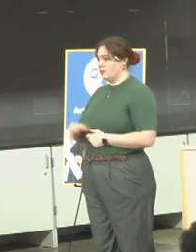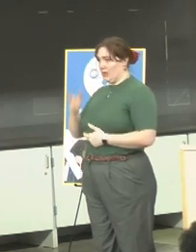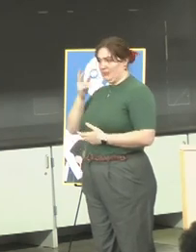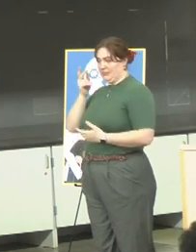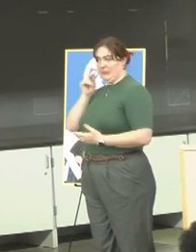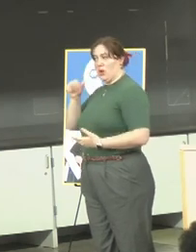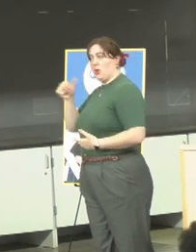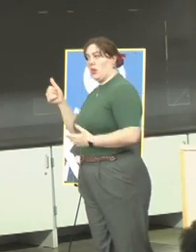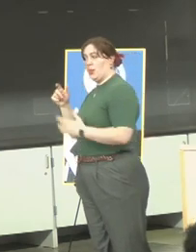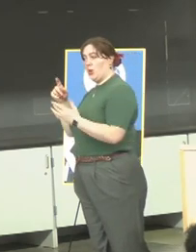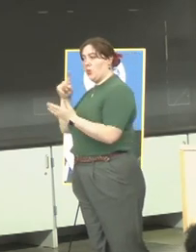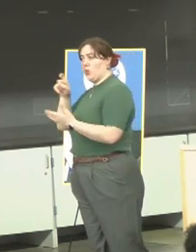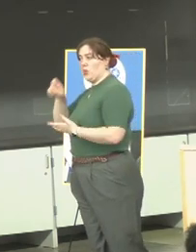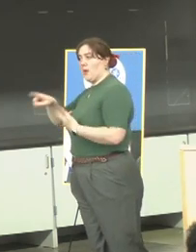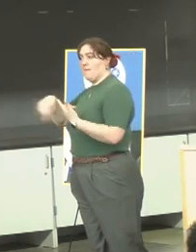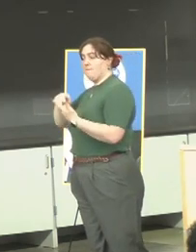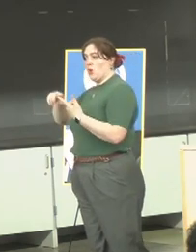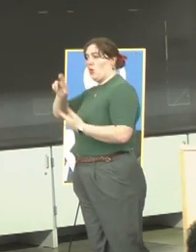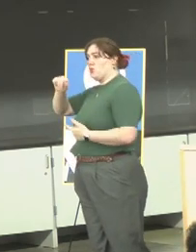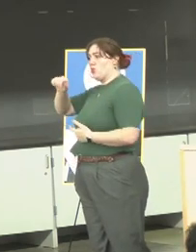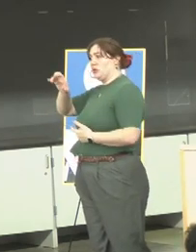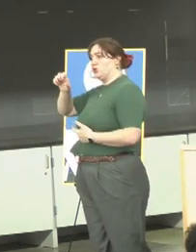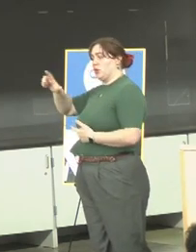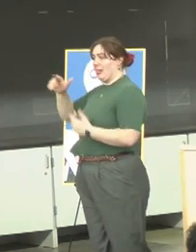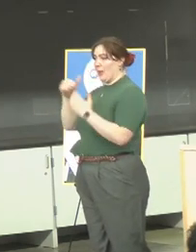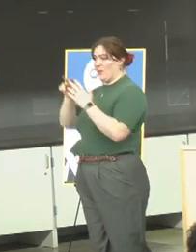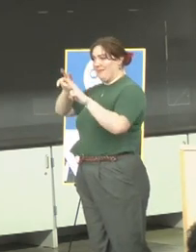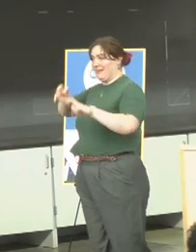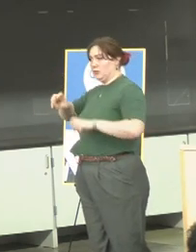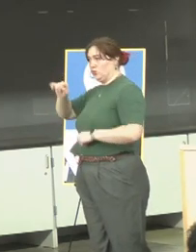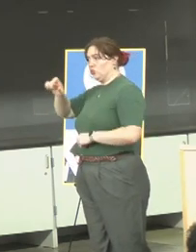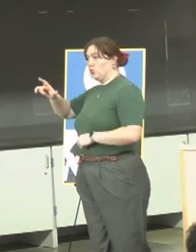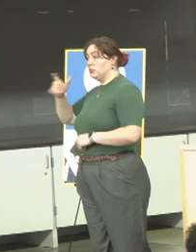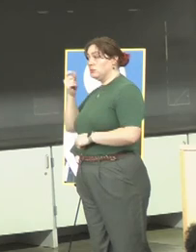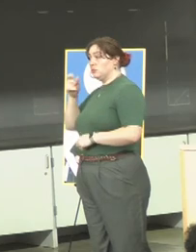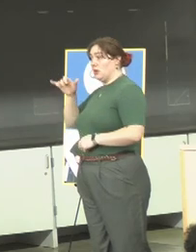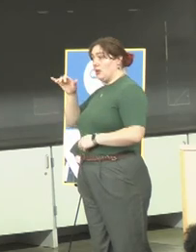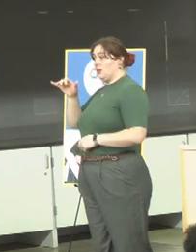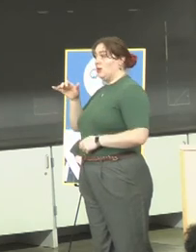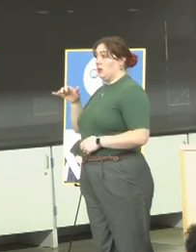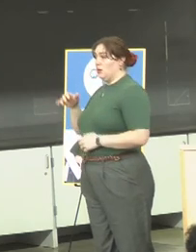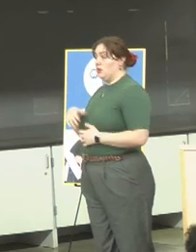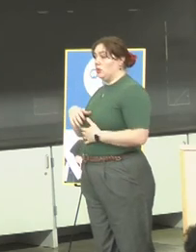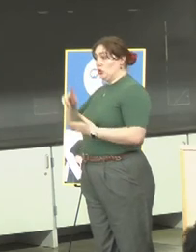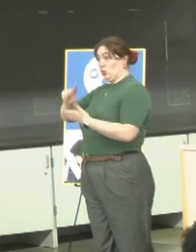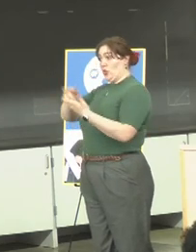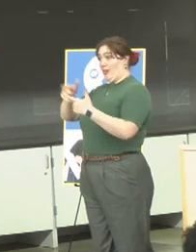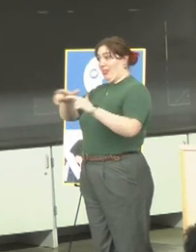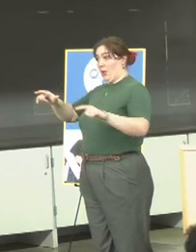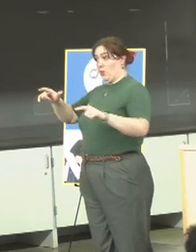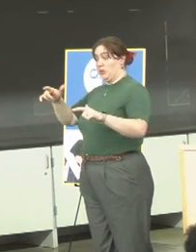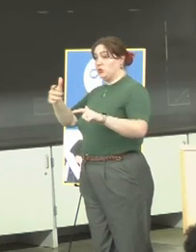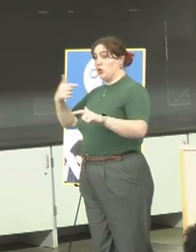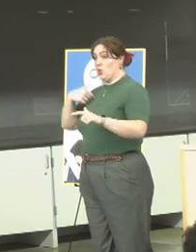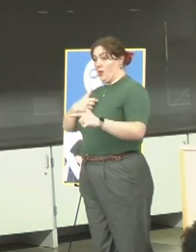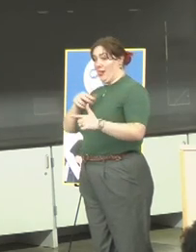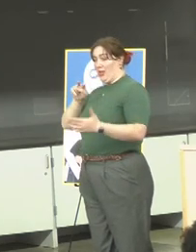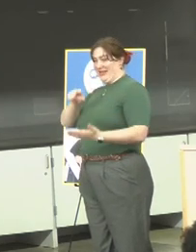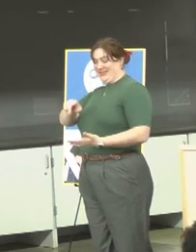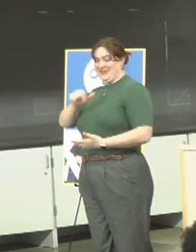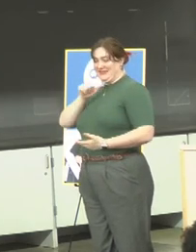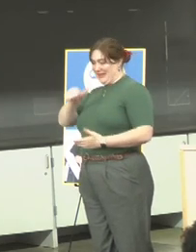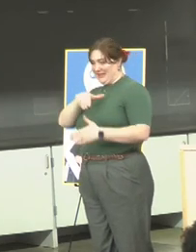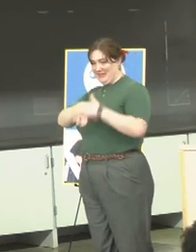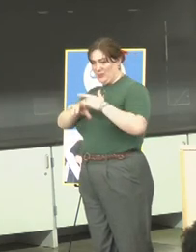about the racial equity analysis tool. We are looking at those spaces where dual language is not accessible to our